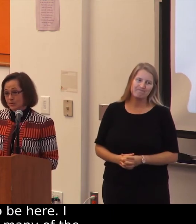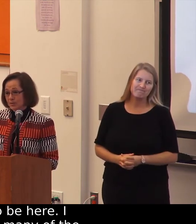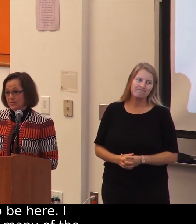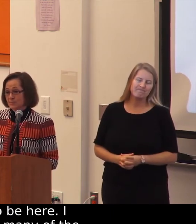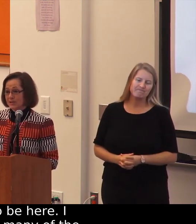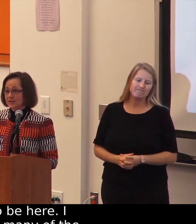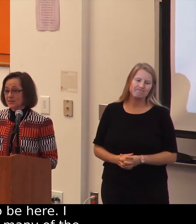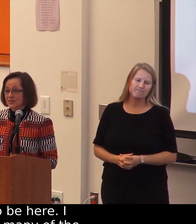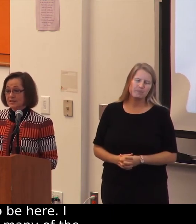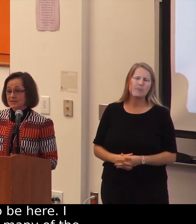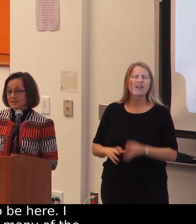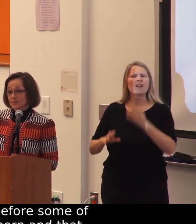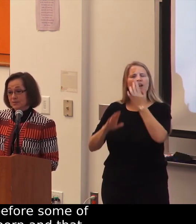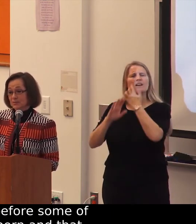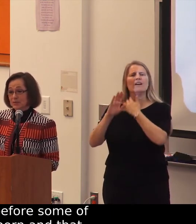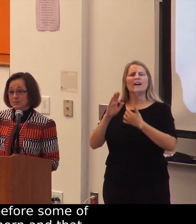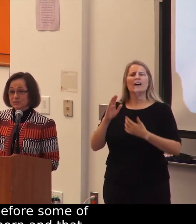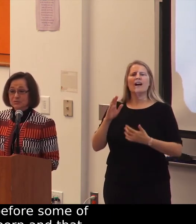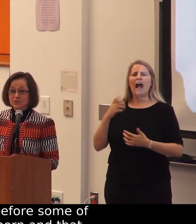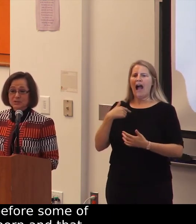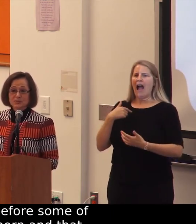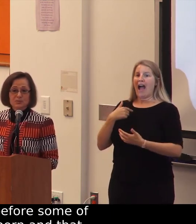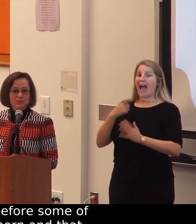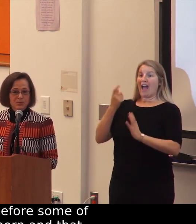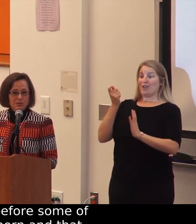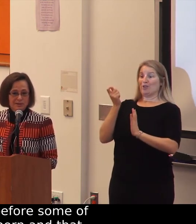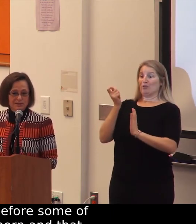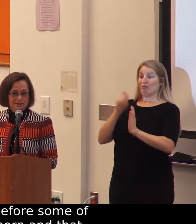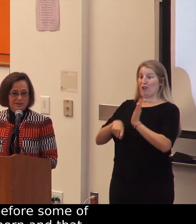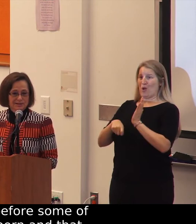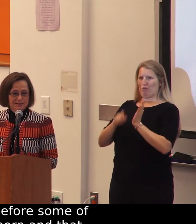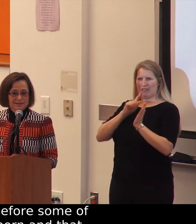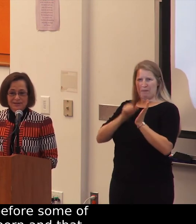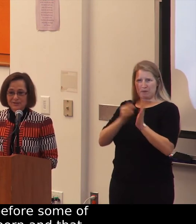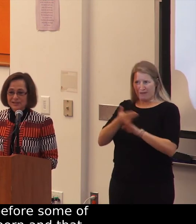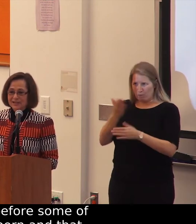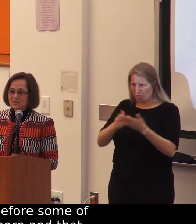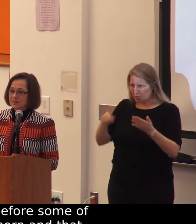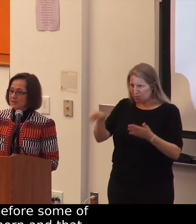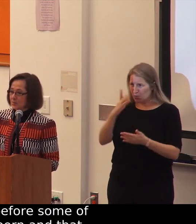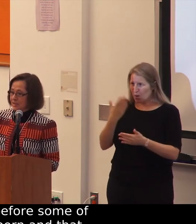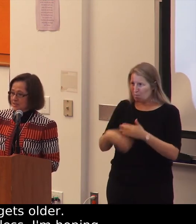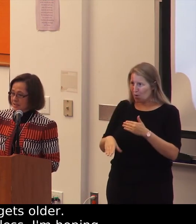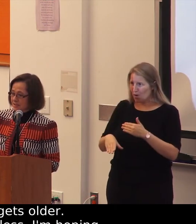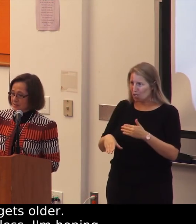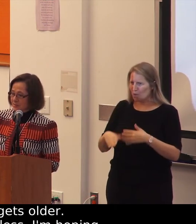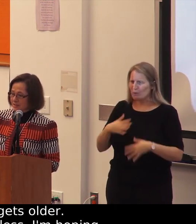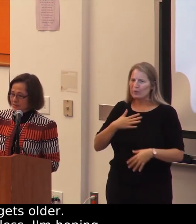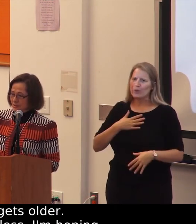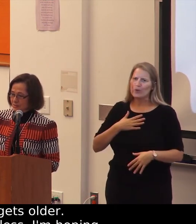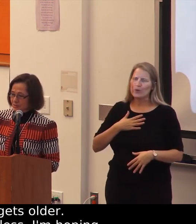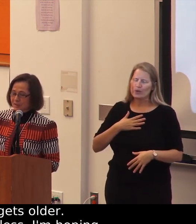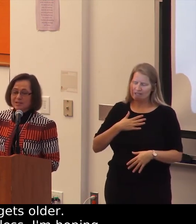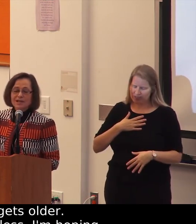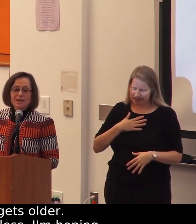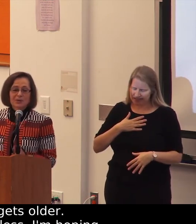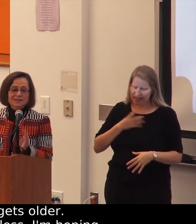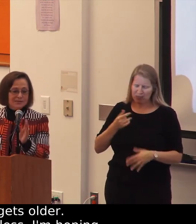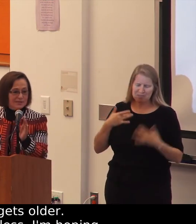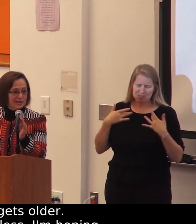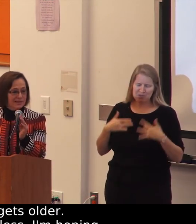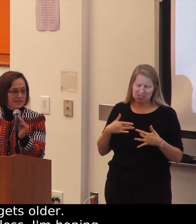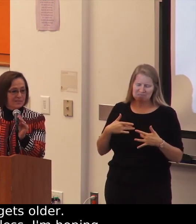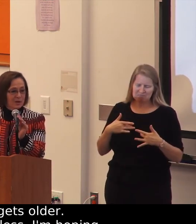know that many of the things that I've written were published before some of you were born. You know, and that gets a bit depressing as one gets older, right?